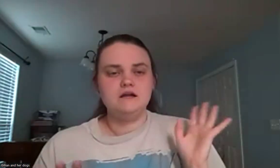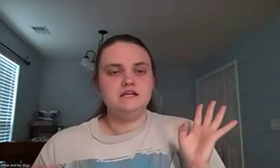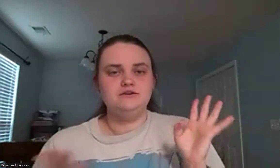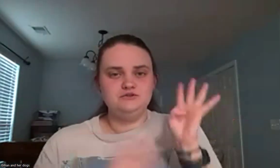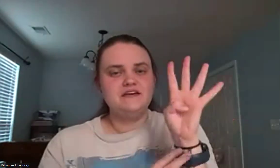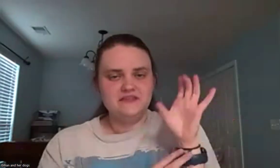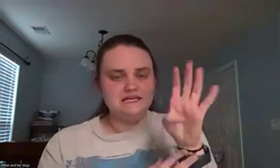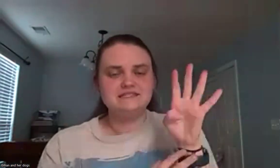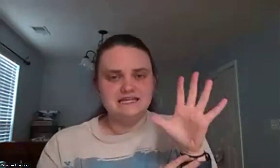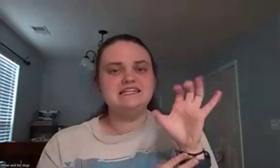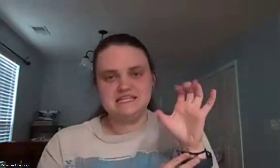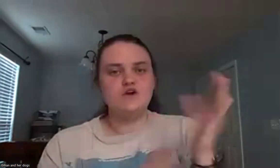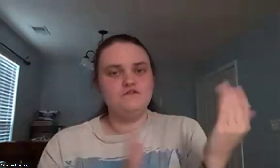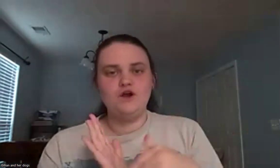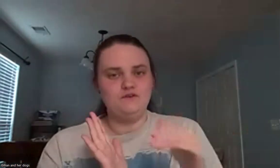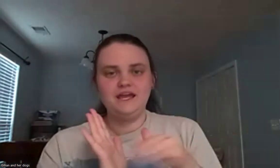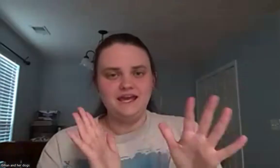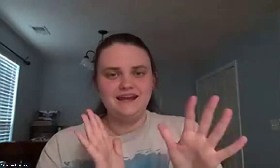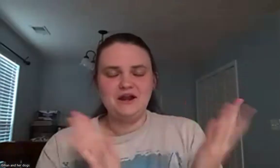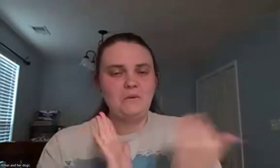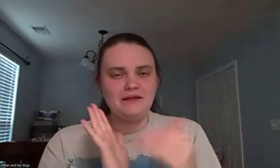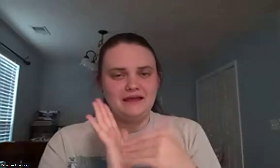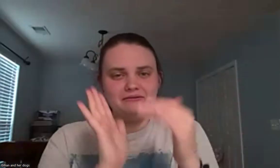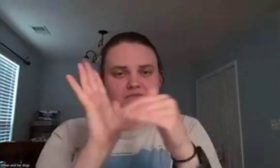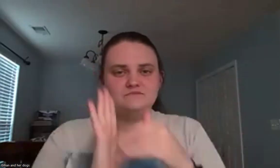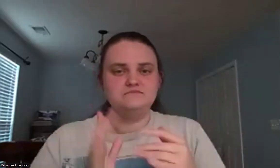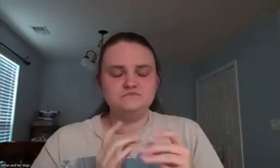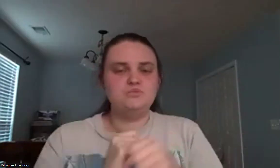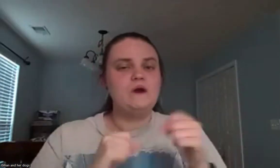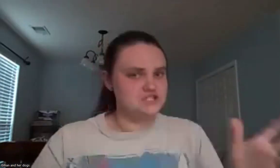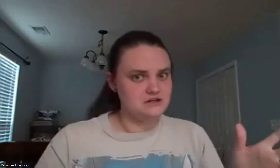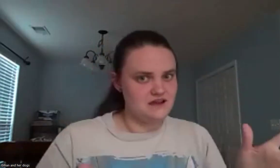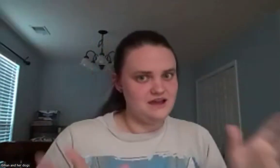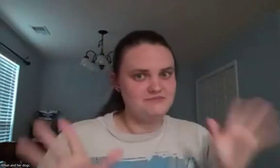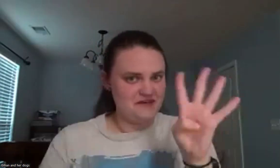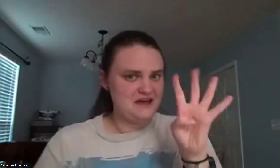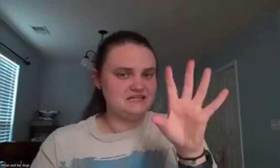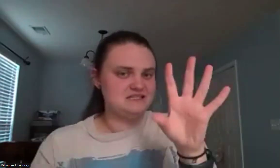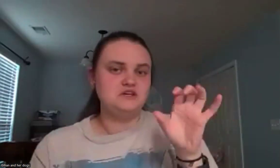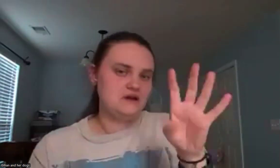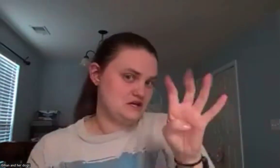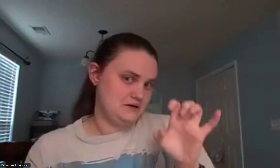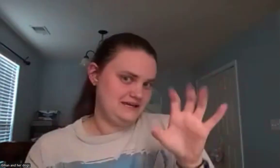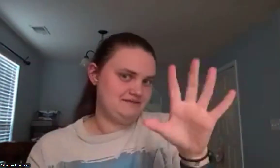know you said this, it's this over and over again. I don't want to like waste y'all's time if that's like something you guys can already get.